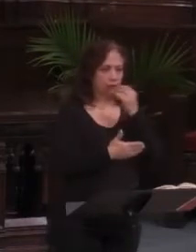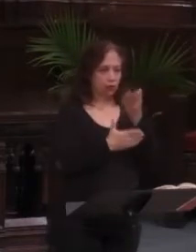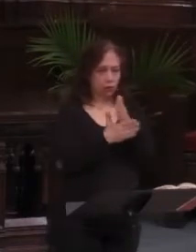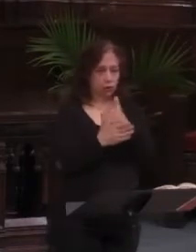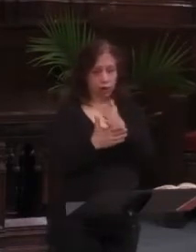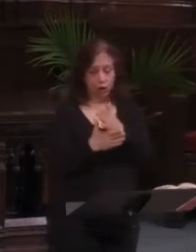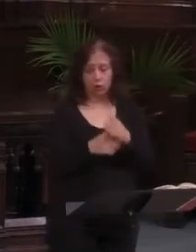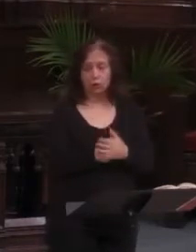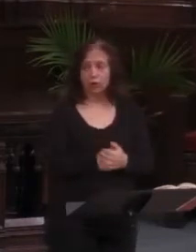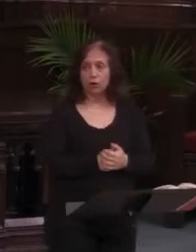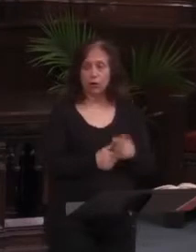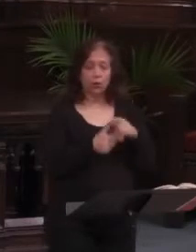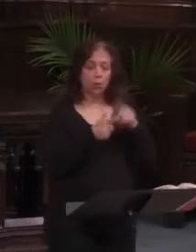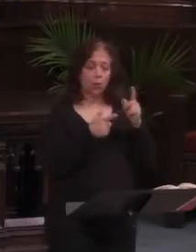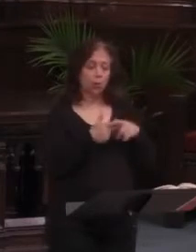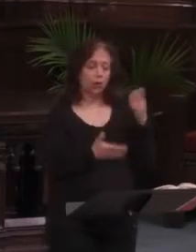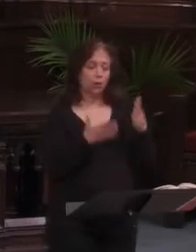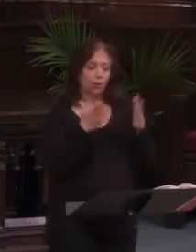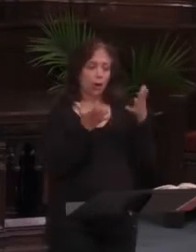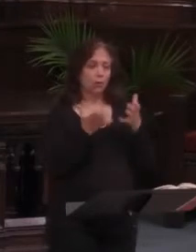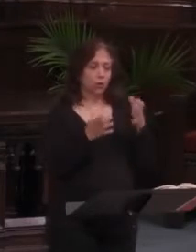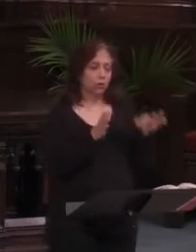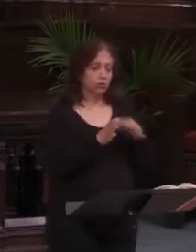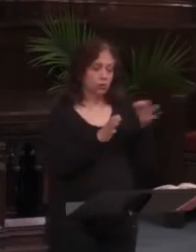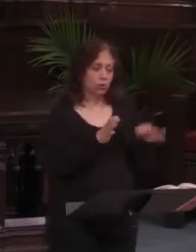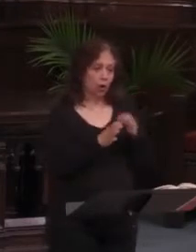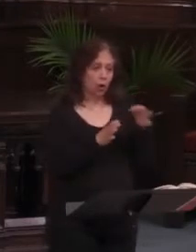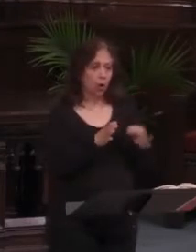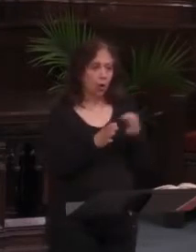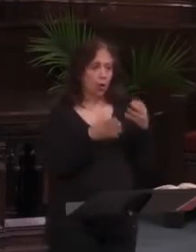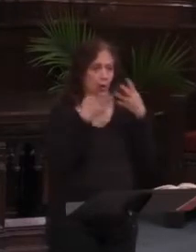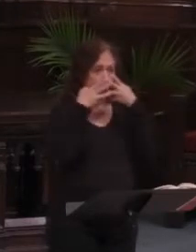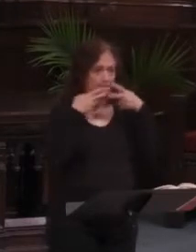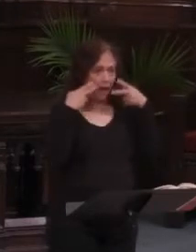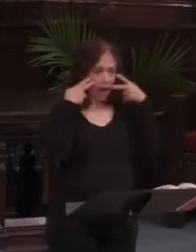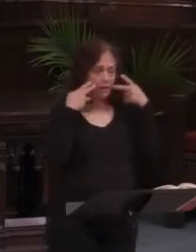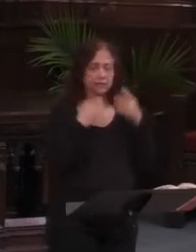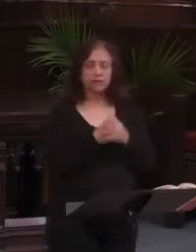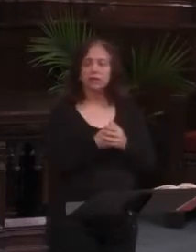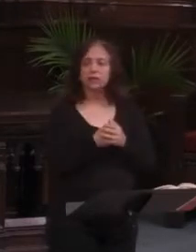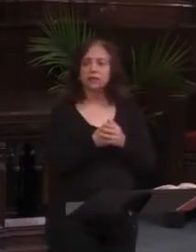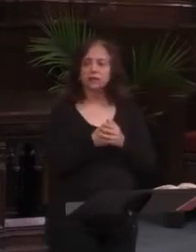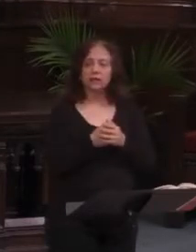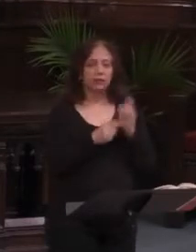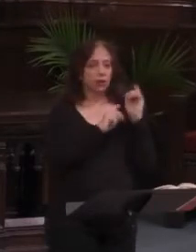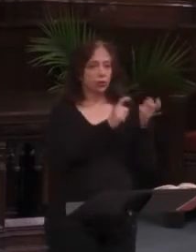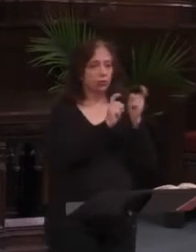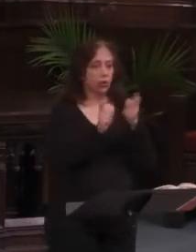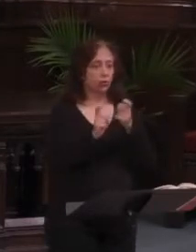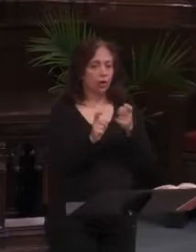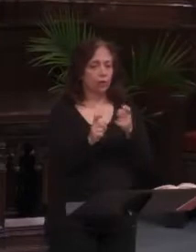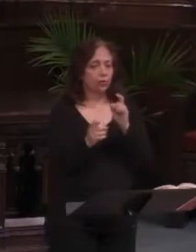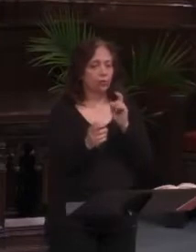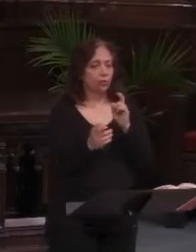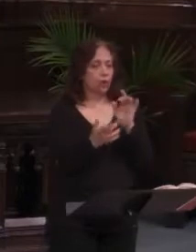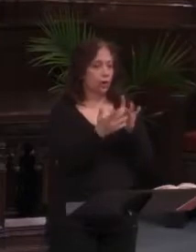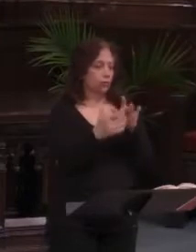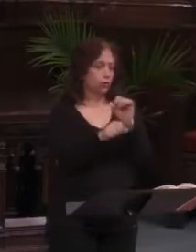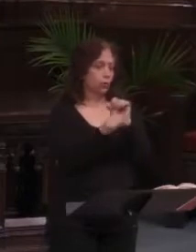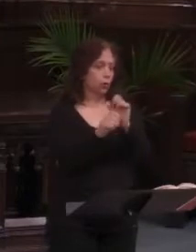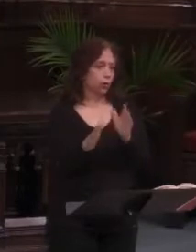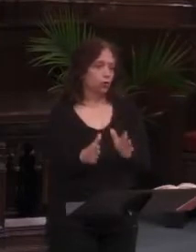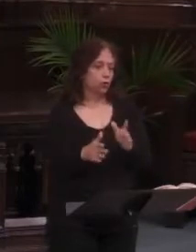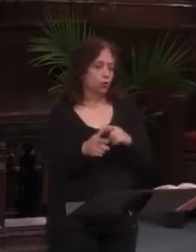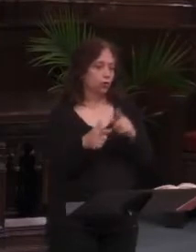so. Or you may want to sew a few masks, perhaps, that we can donate to outreach workers